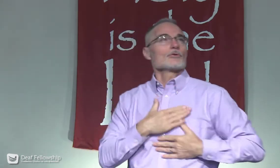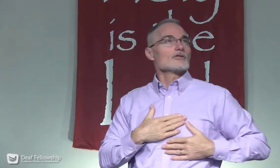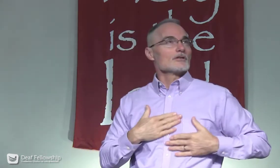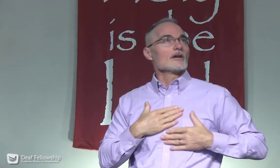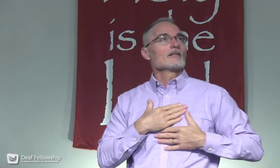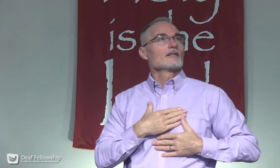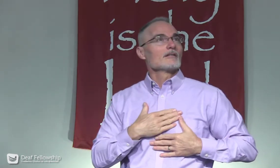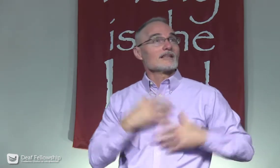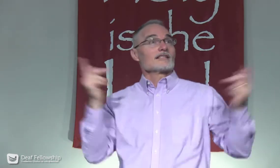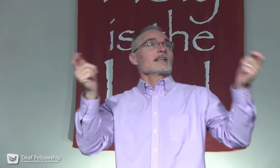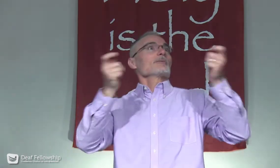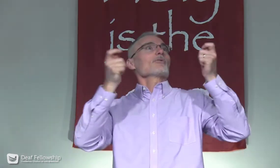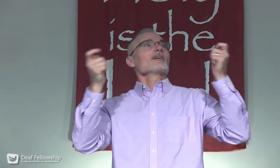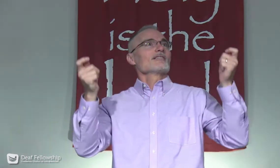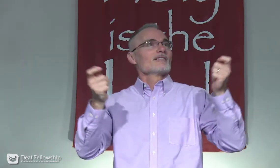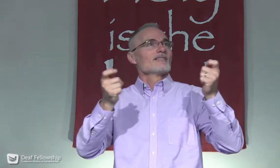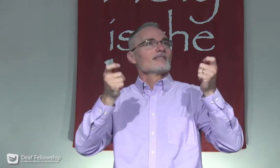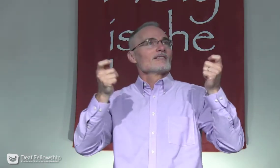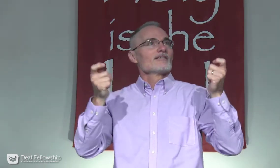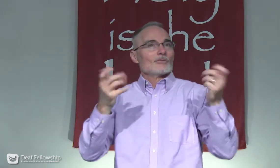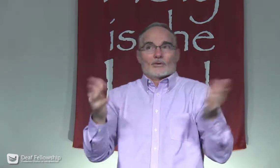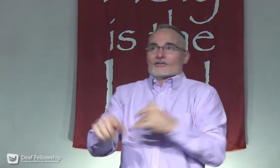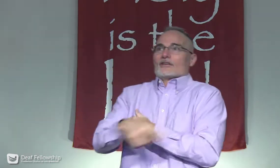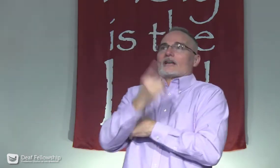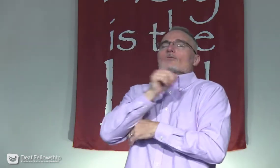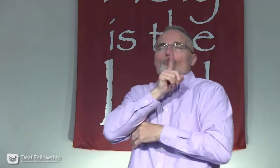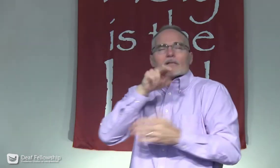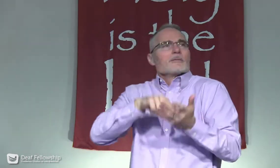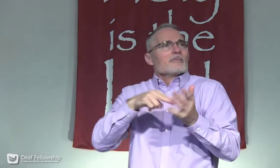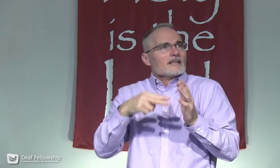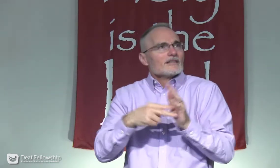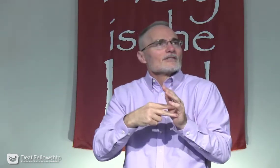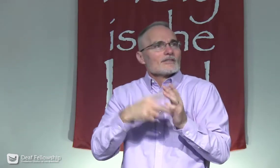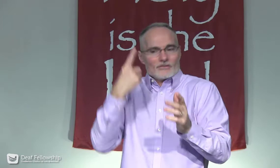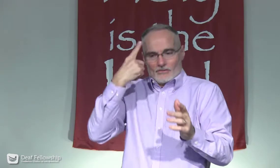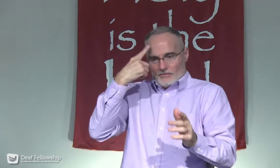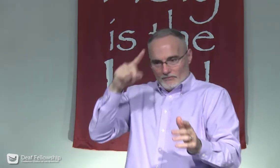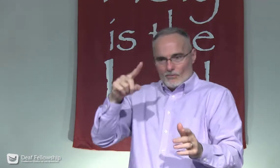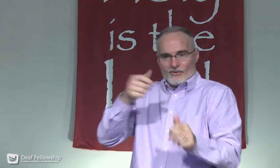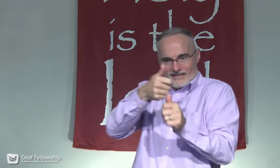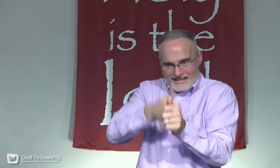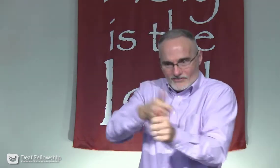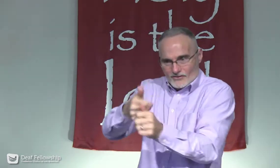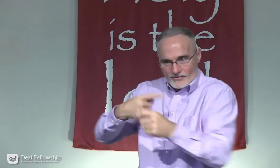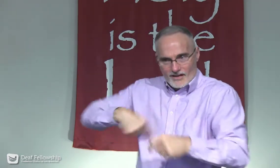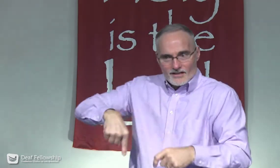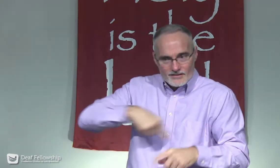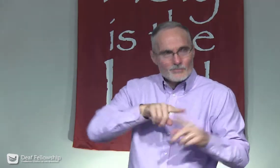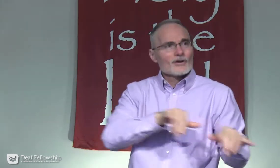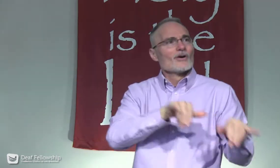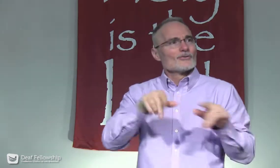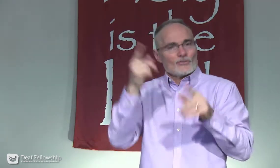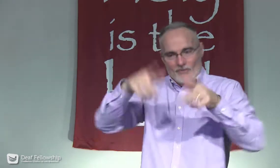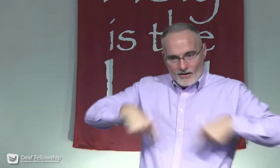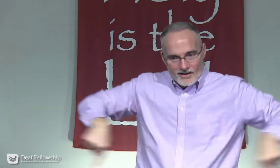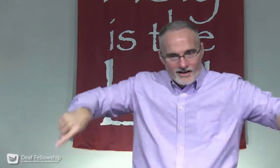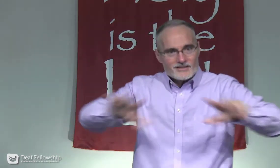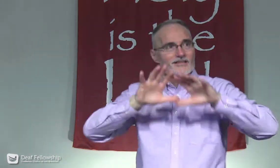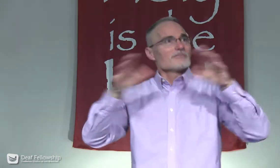can begin to understand and appreciate, to celebrate what today really means for each one of us,